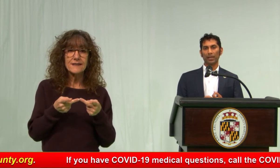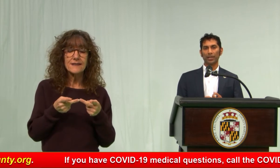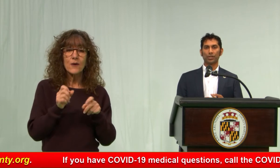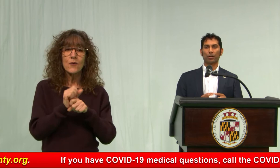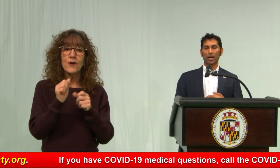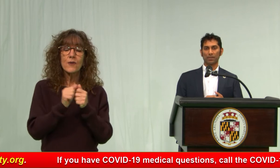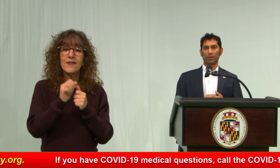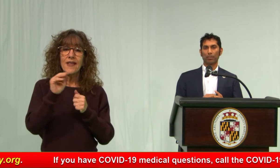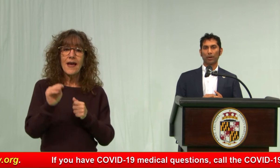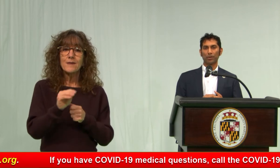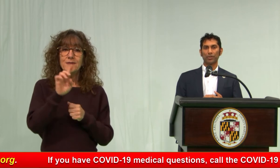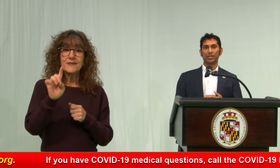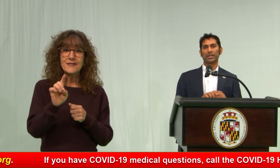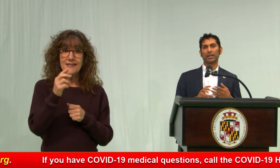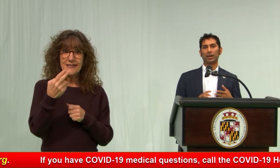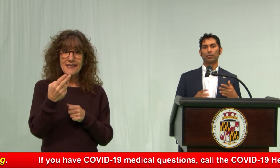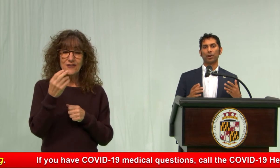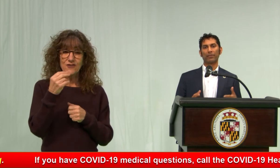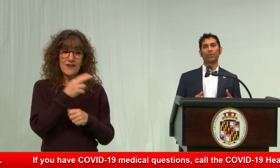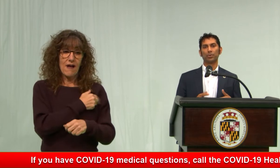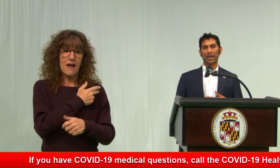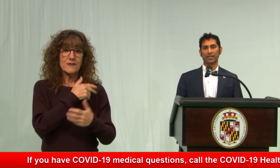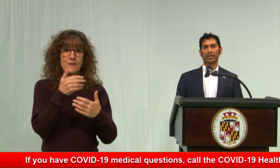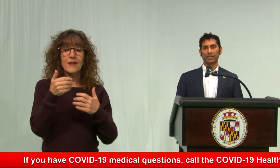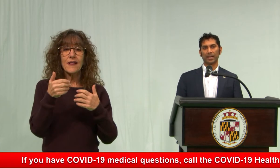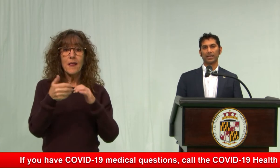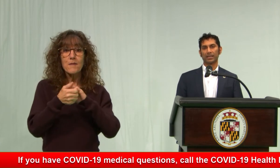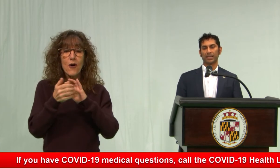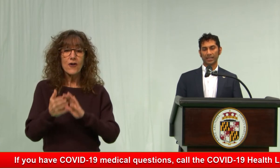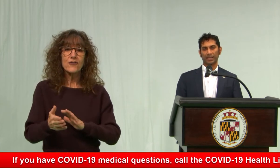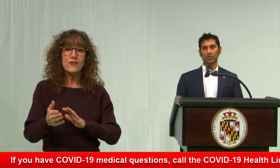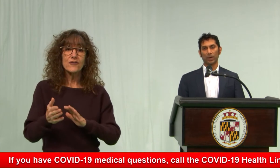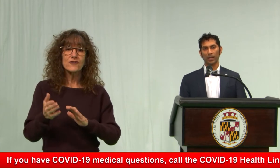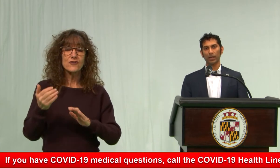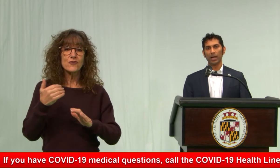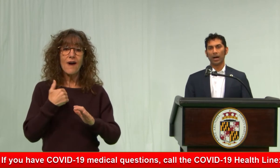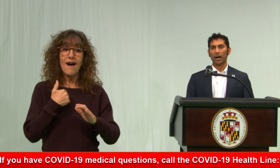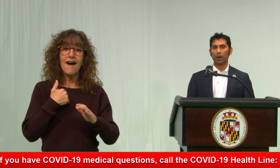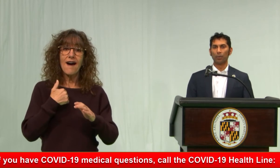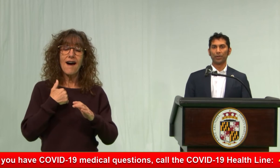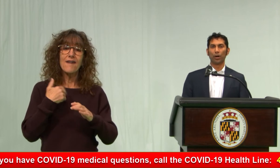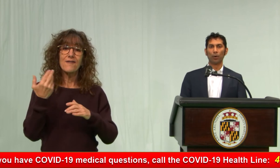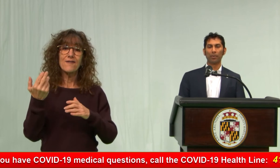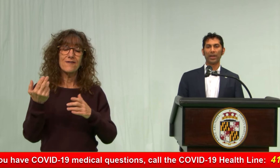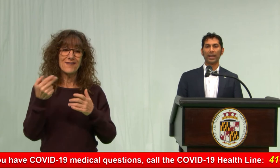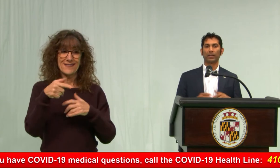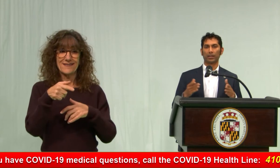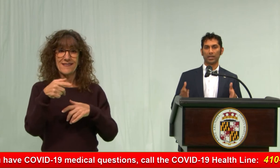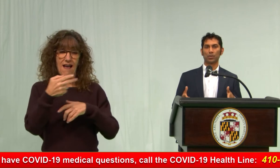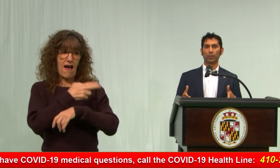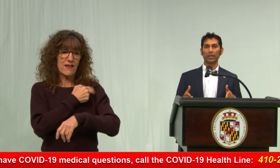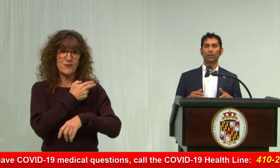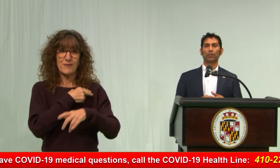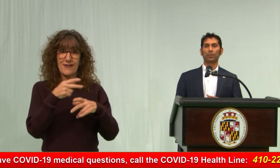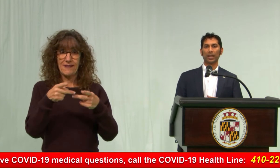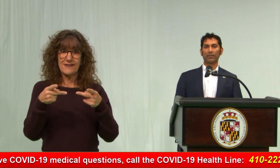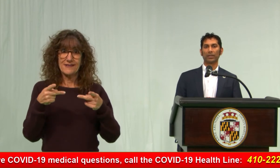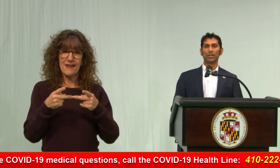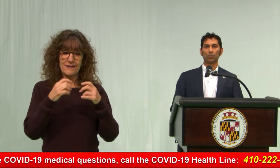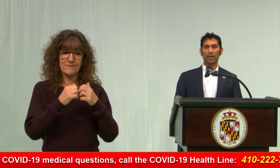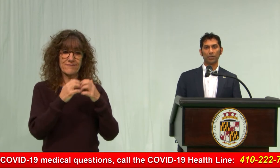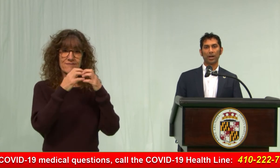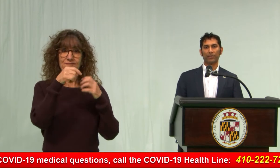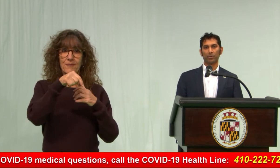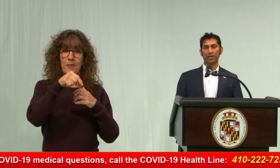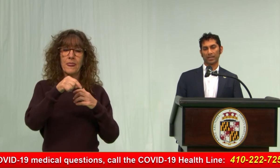with MDH and our hospital partners to stand up drive-through testing sites as well, with the hope that this week we will have